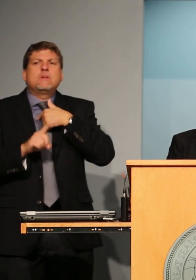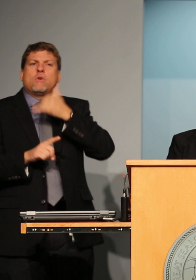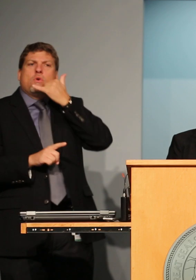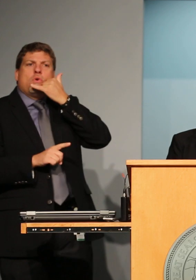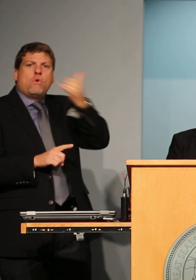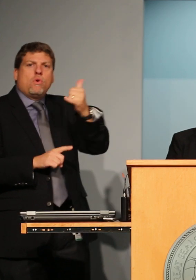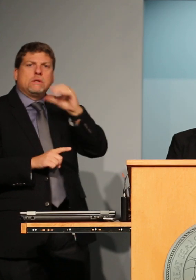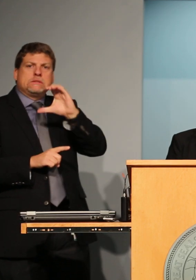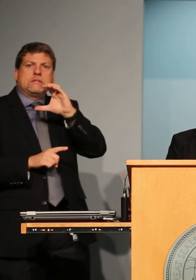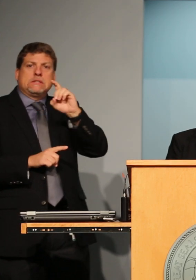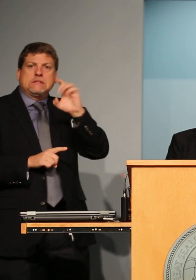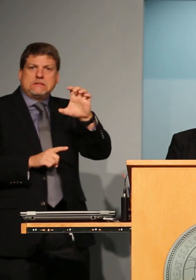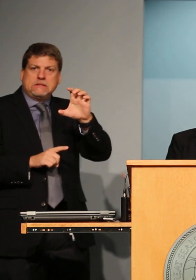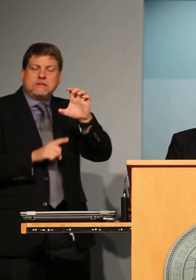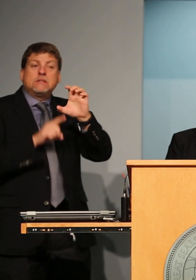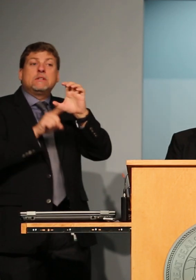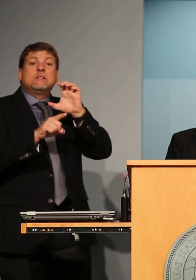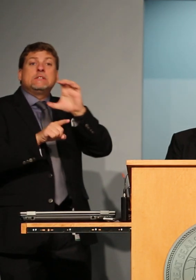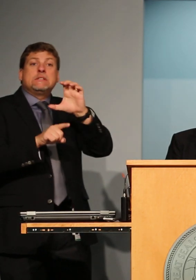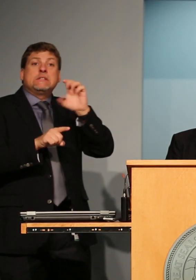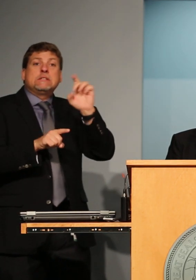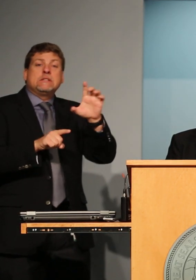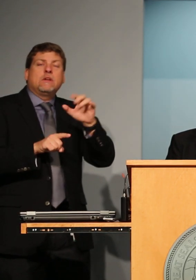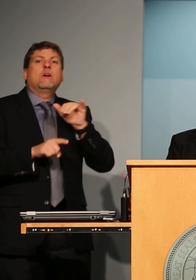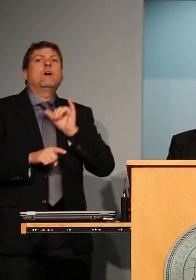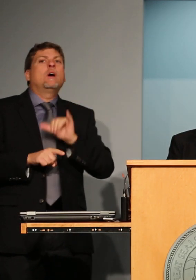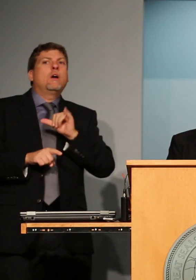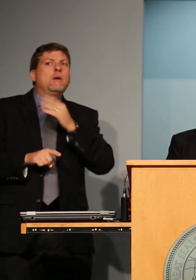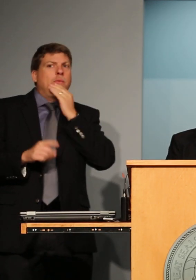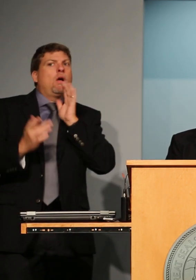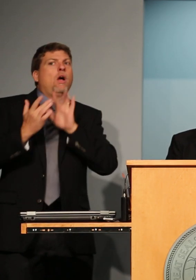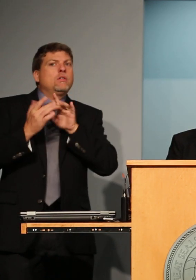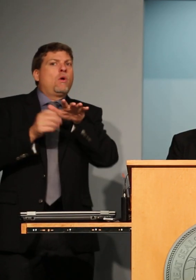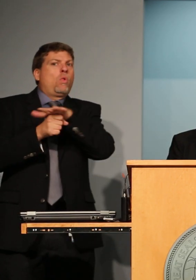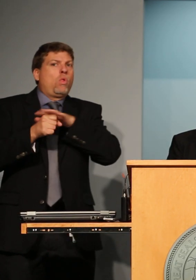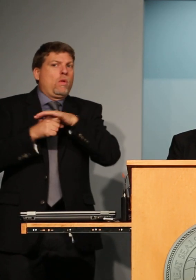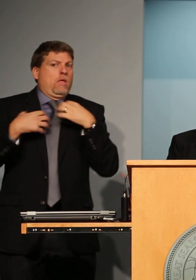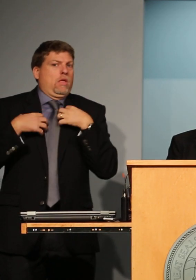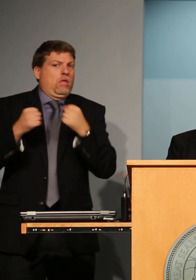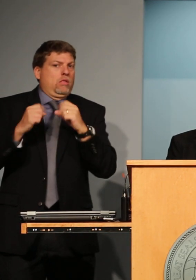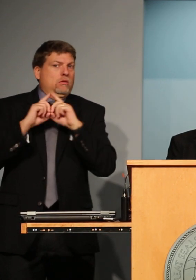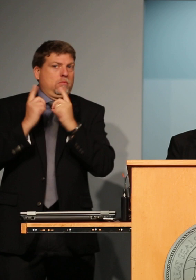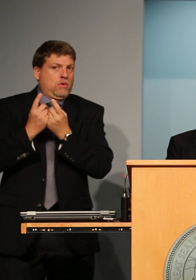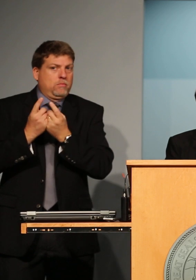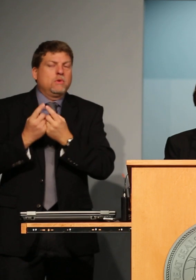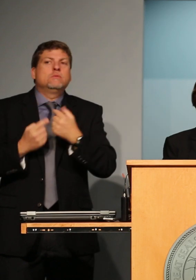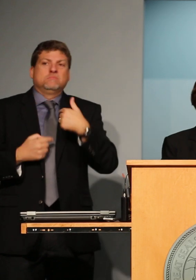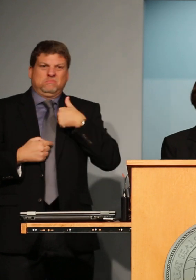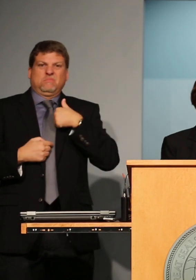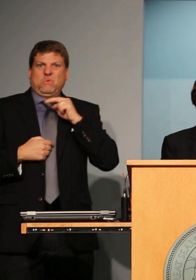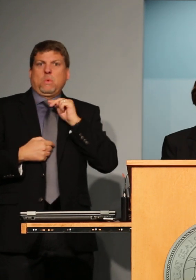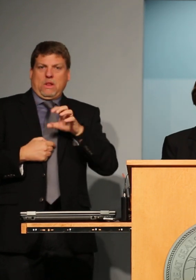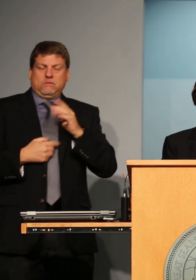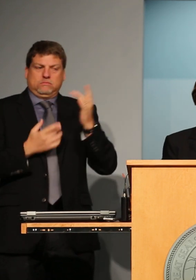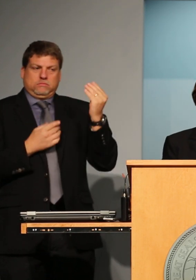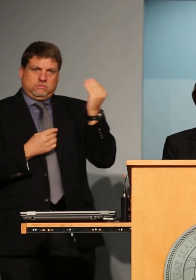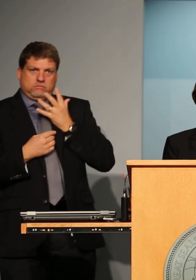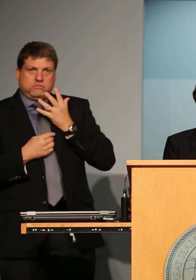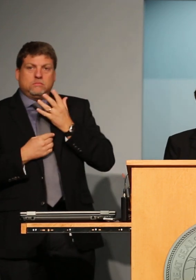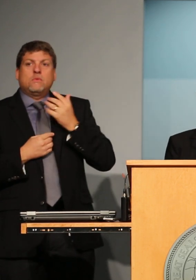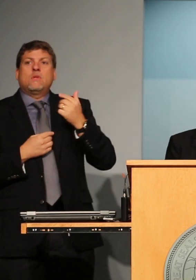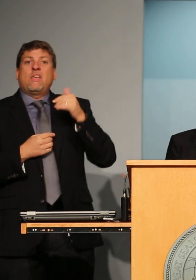they immediately called the Division of Public Health. We contacted the Person County Health Department and have been working